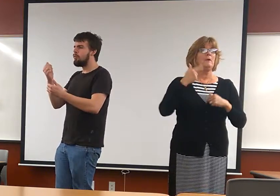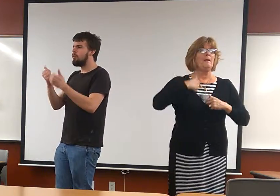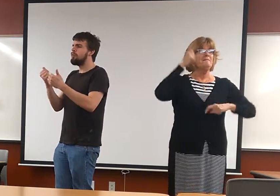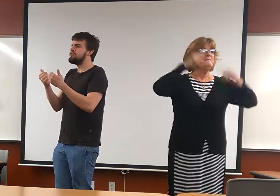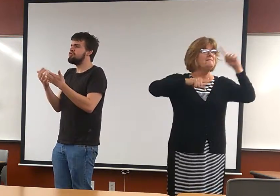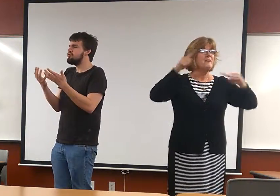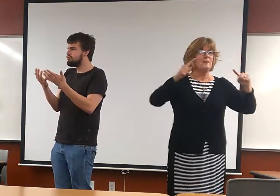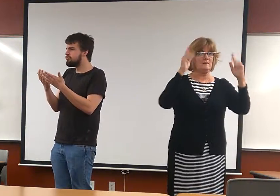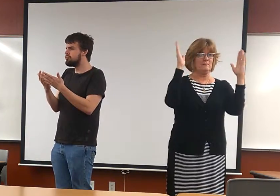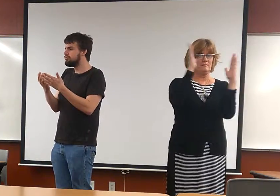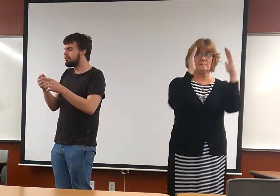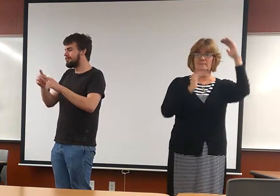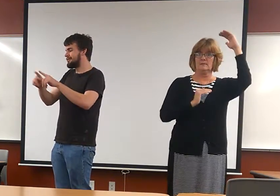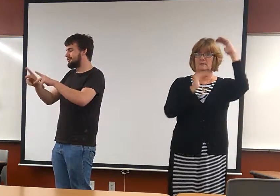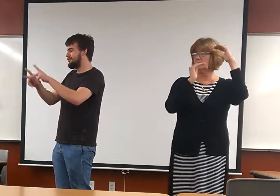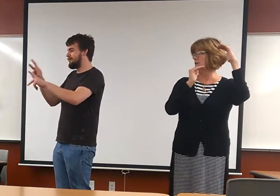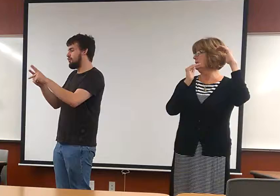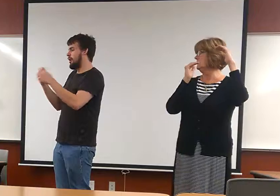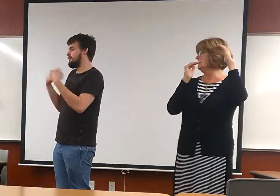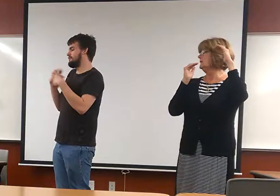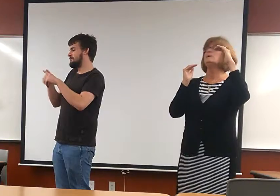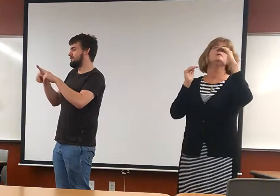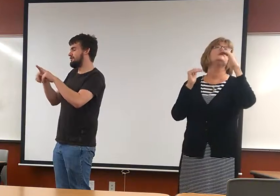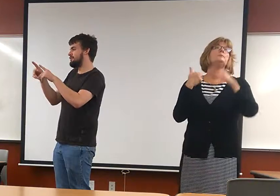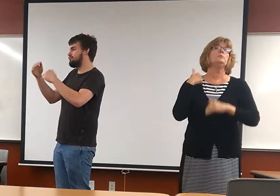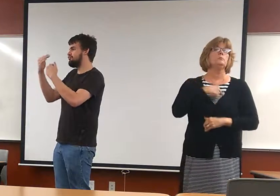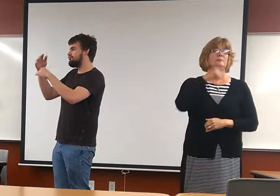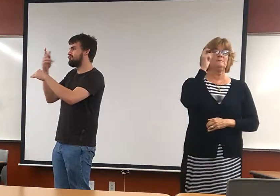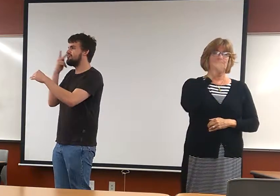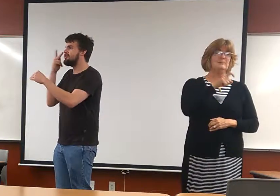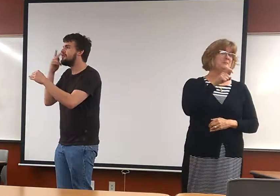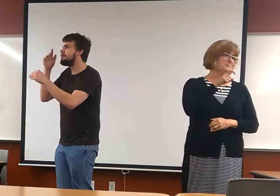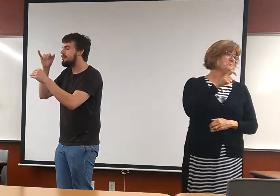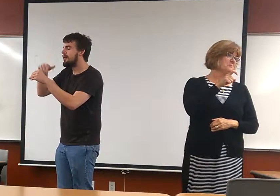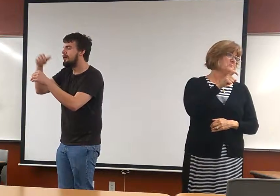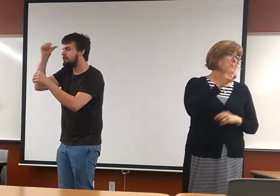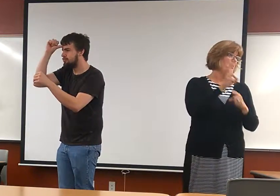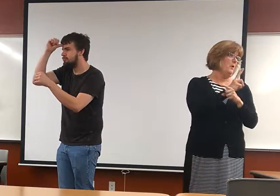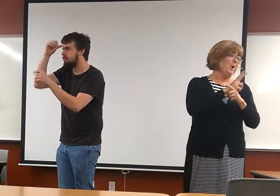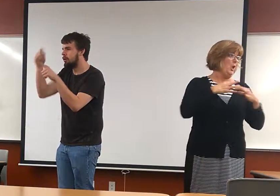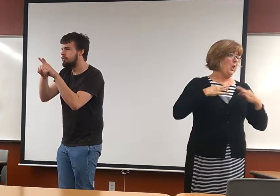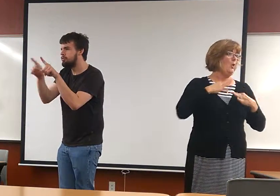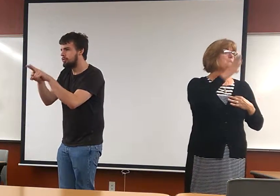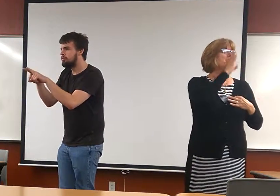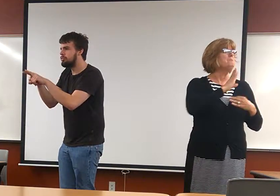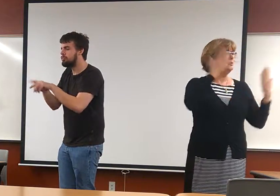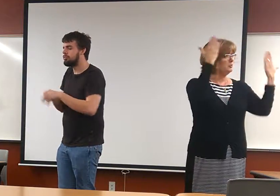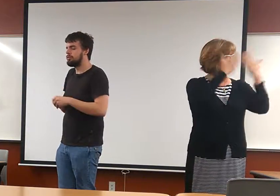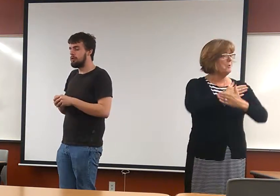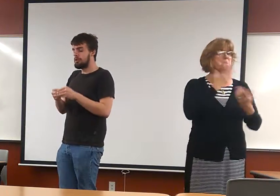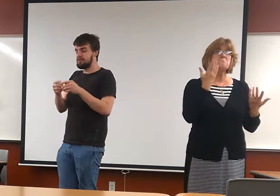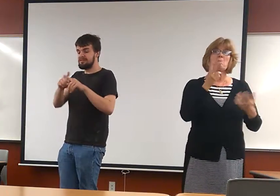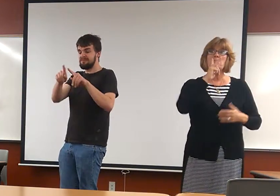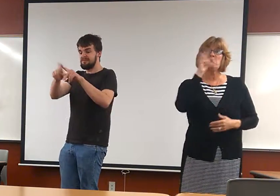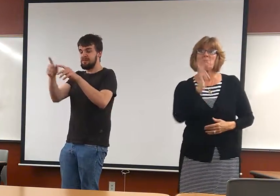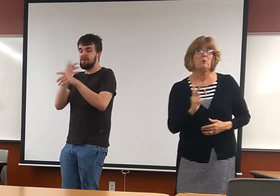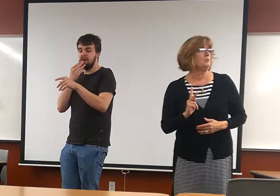vision. We are usually encouraged to wear darker clothes, but some colors I learned, like purple, can be just as hard for low